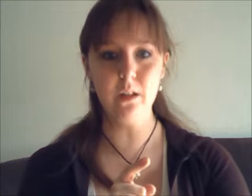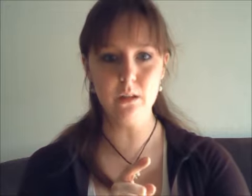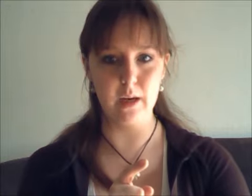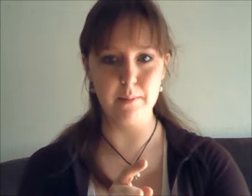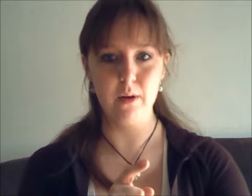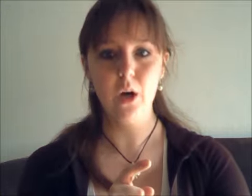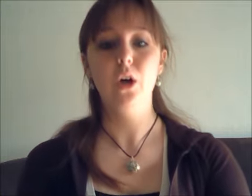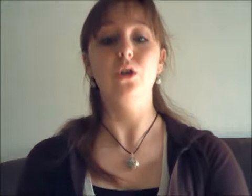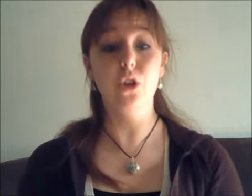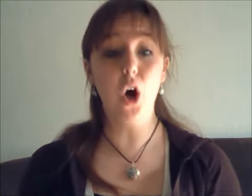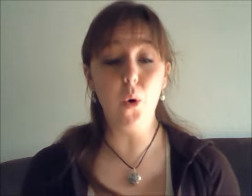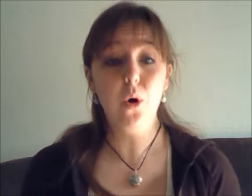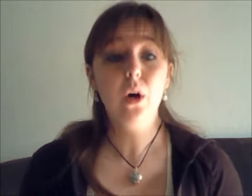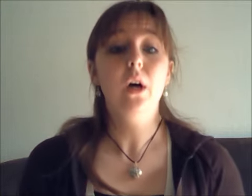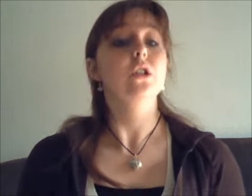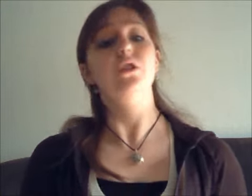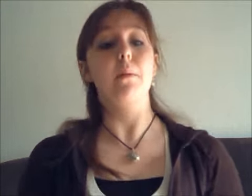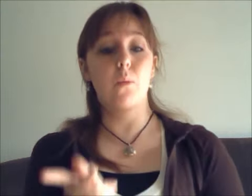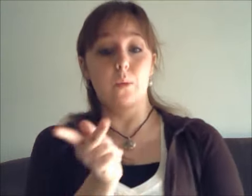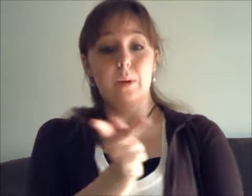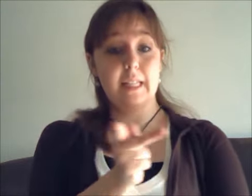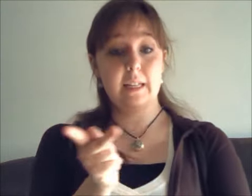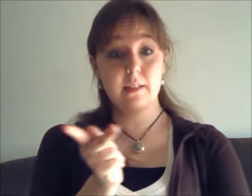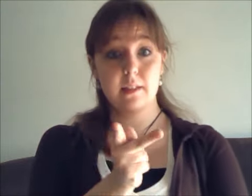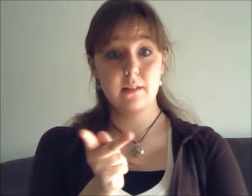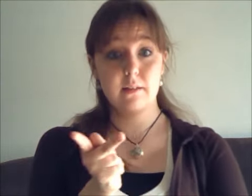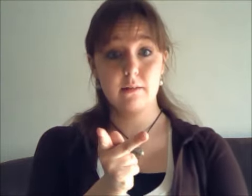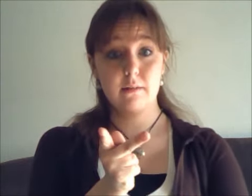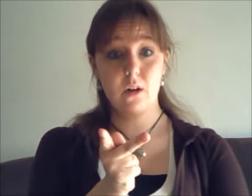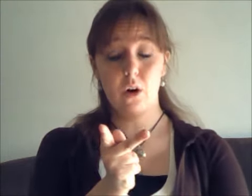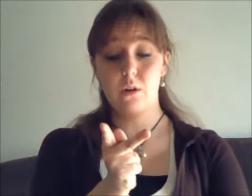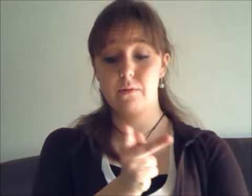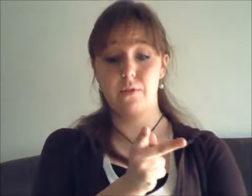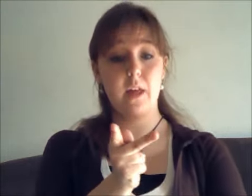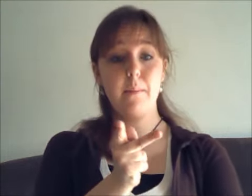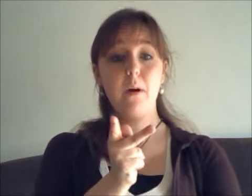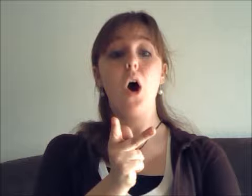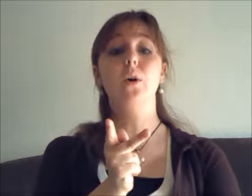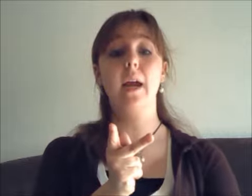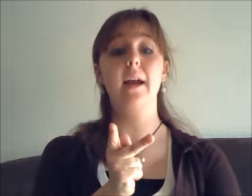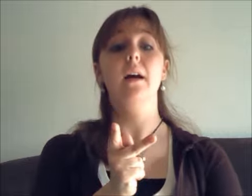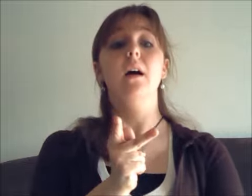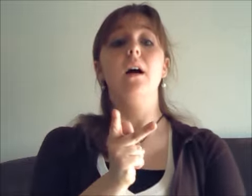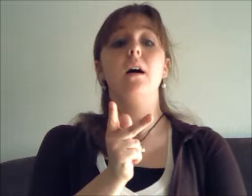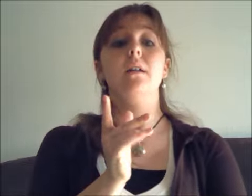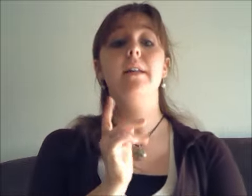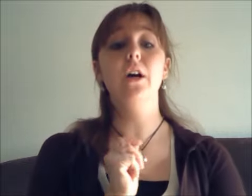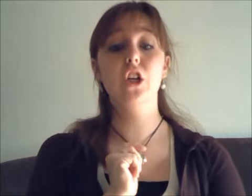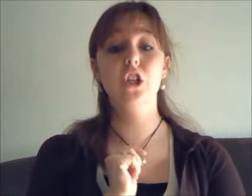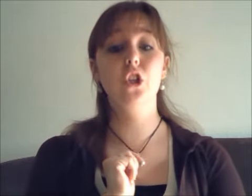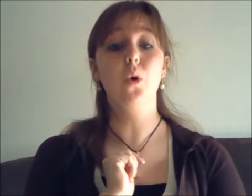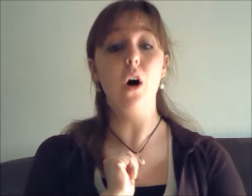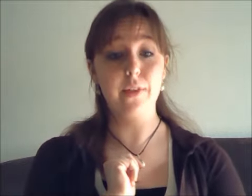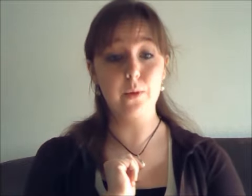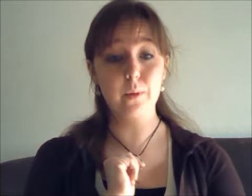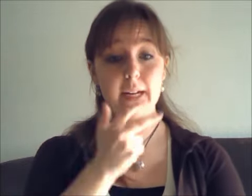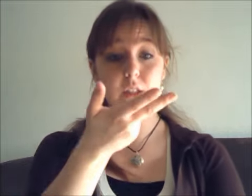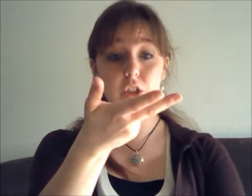him. So, do you remember when we did this for them? Okay. Now you're going to do all 3. So you're going to